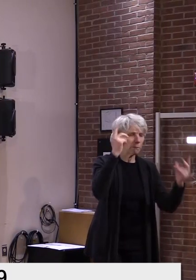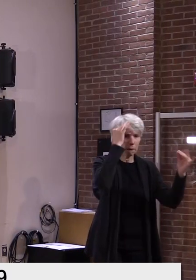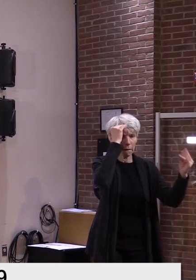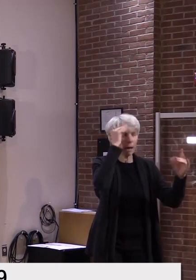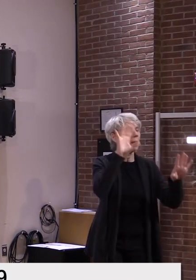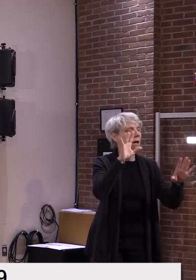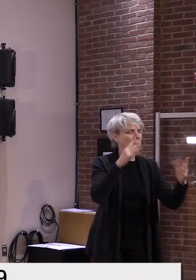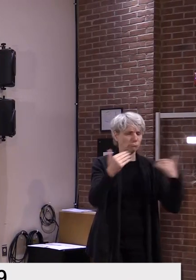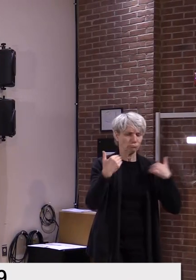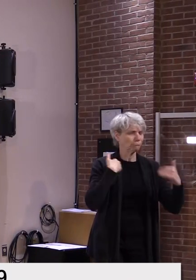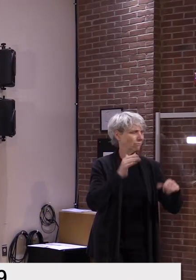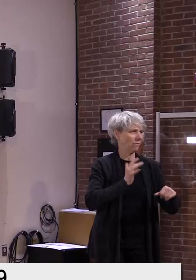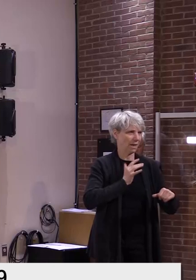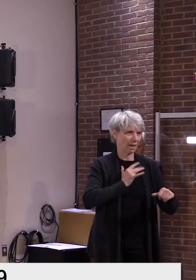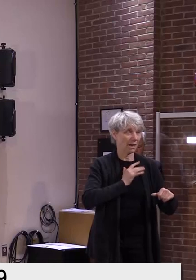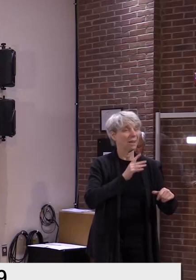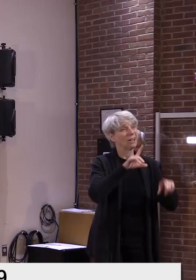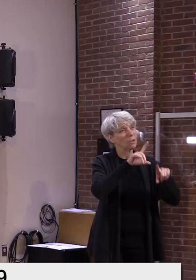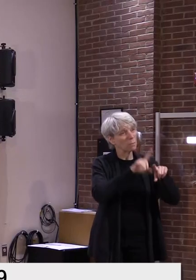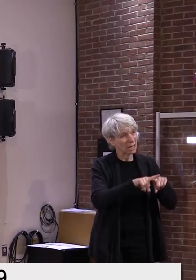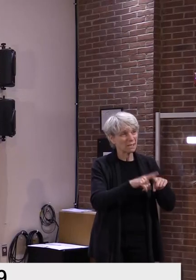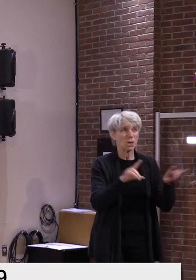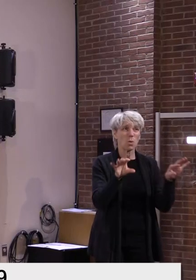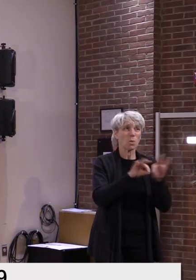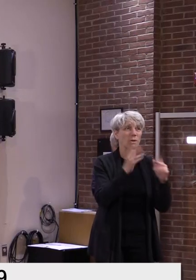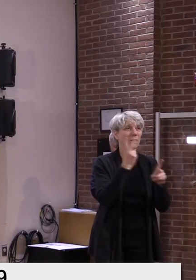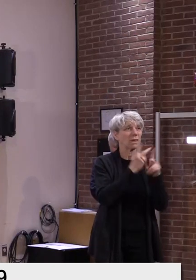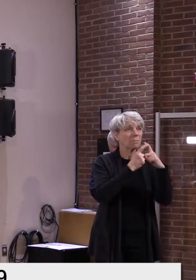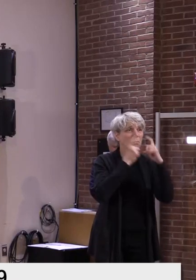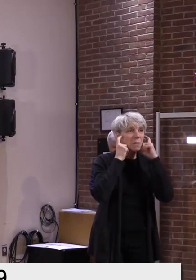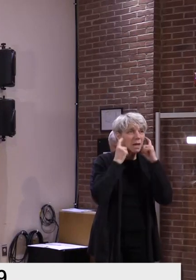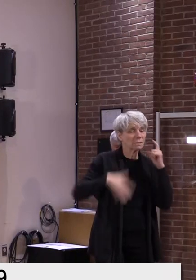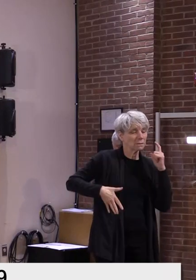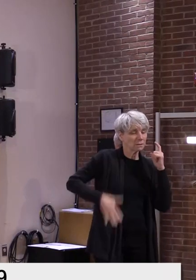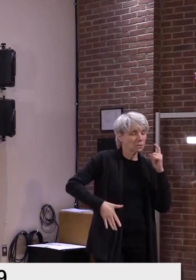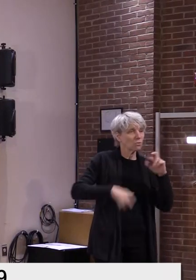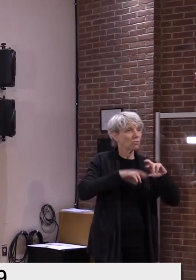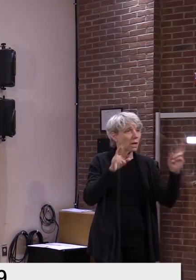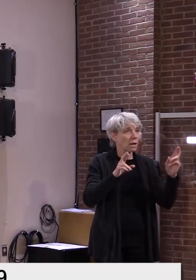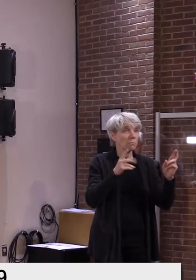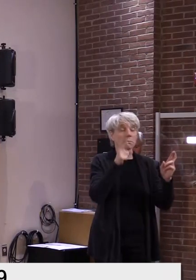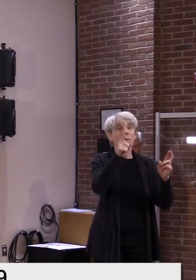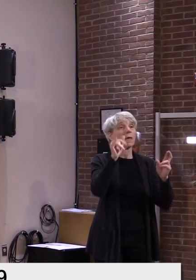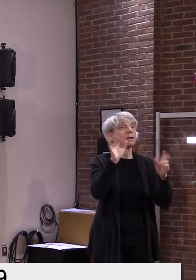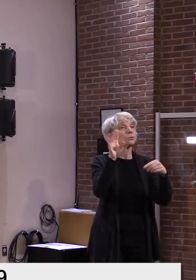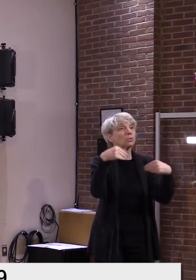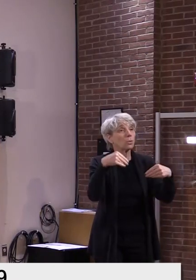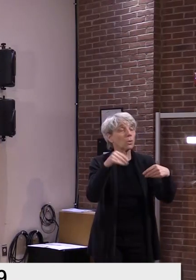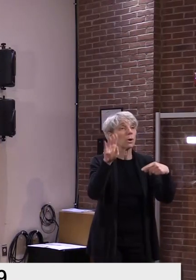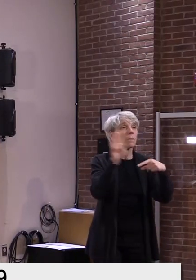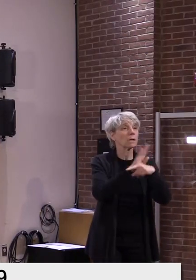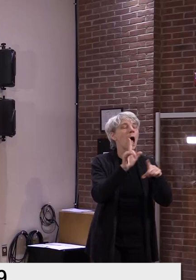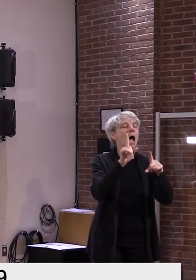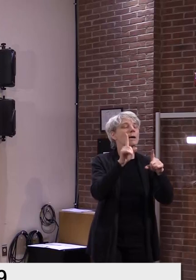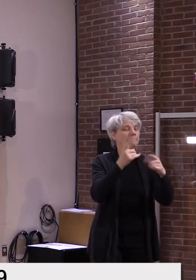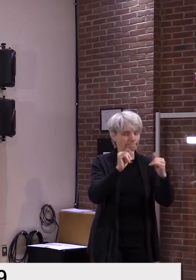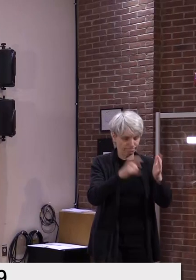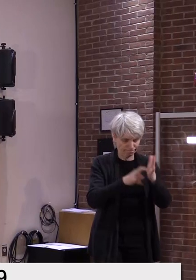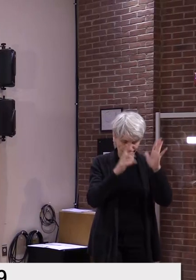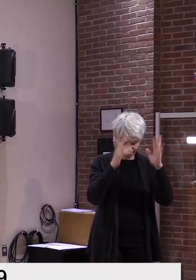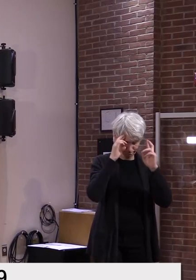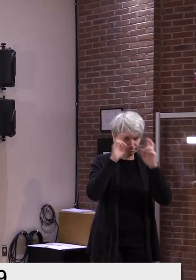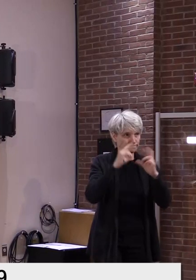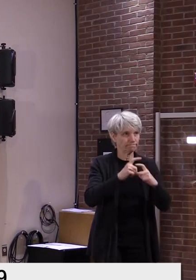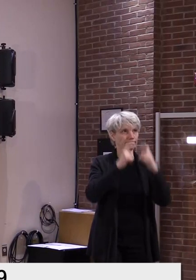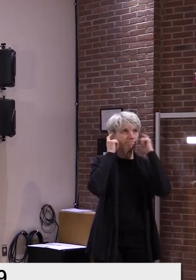business will still require them, or maybe it just will make someone else more comfortable. I'm particularly thinking about people who have a